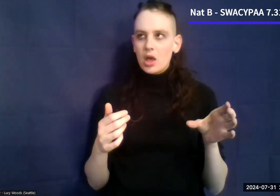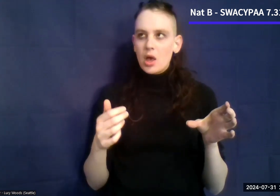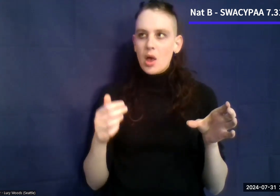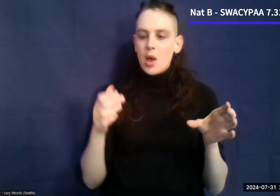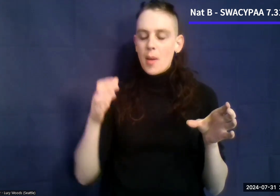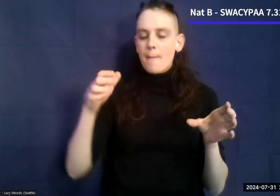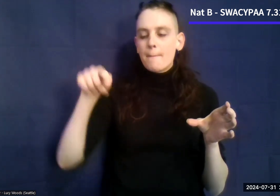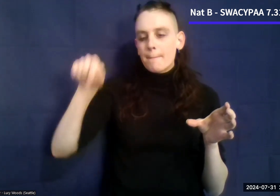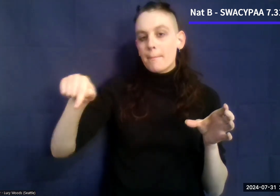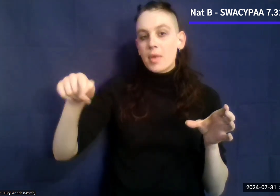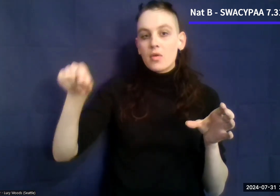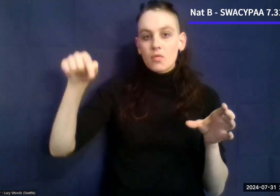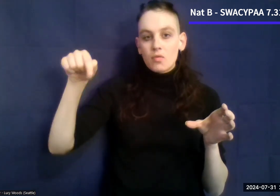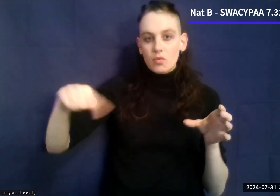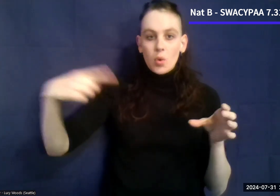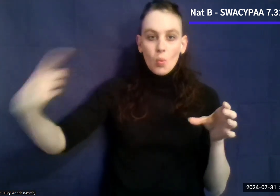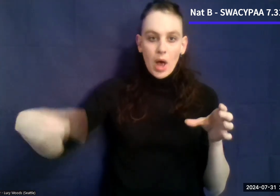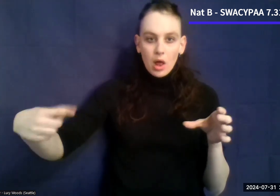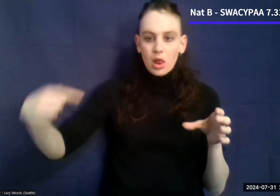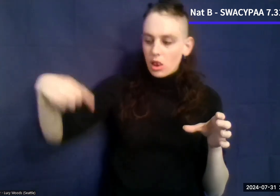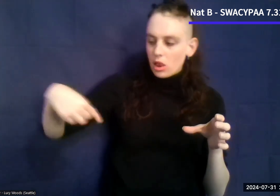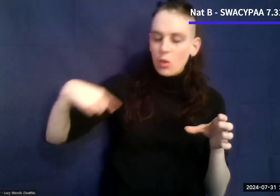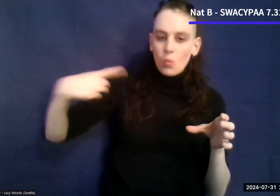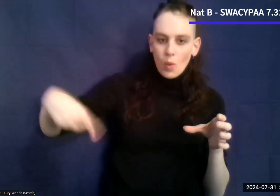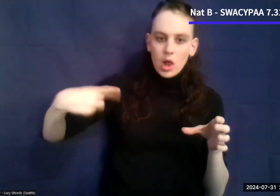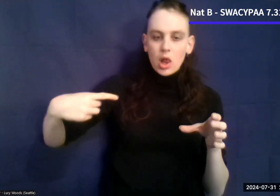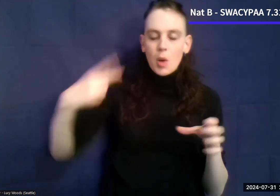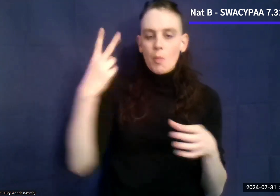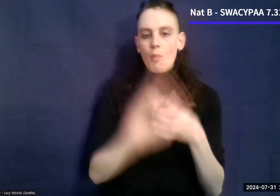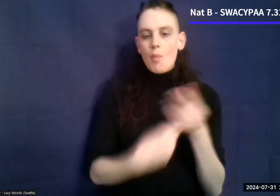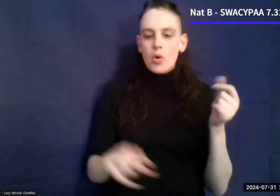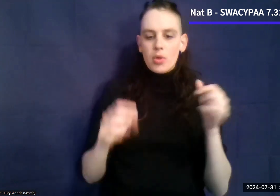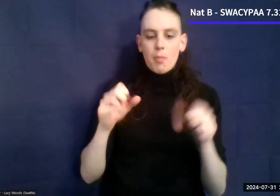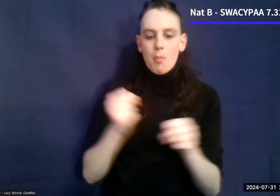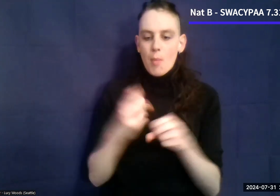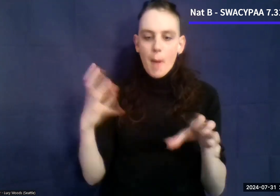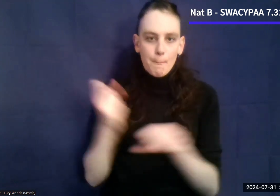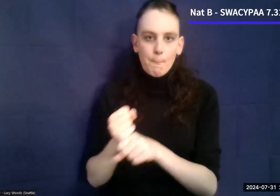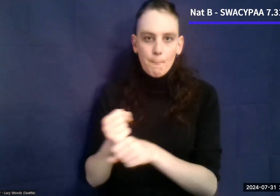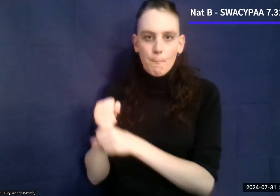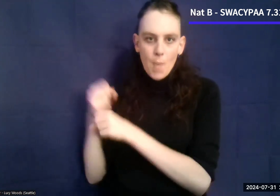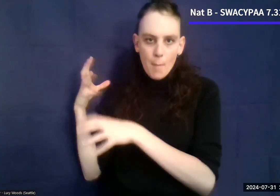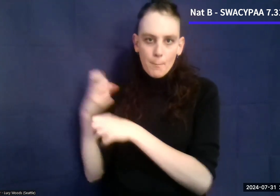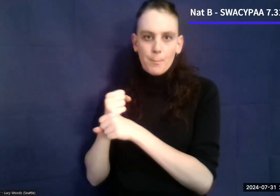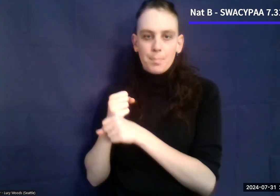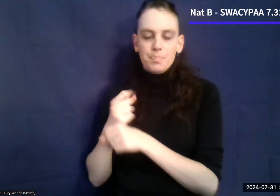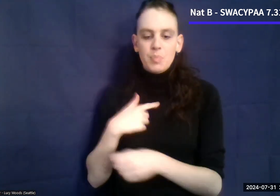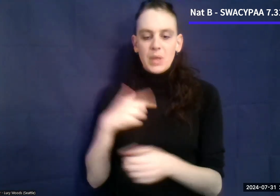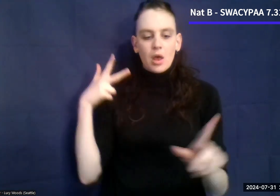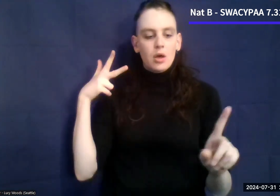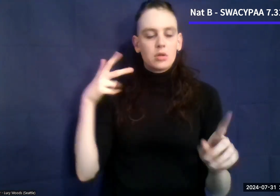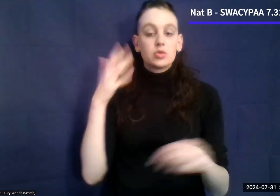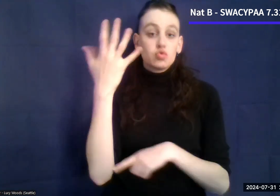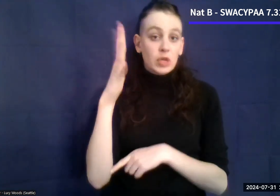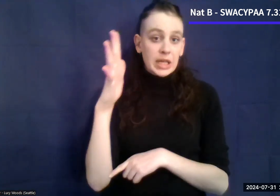they'd been popped, and I'd ran into a tree. Did not know that at the